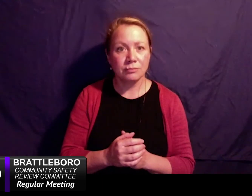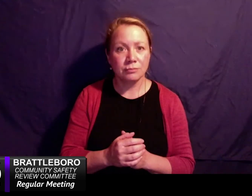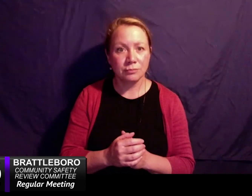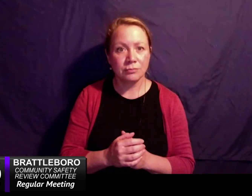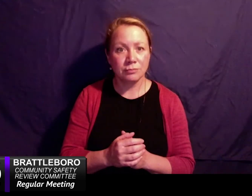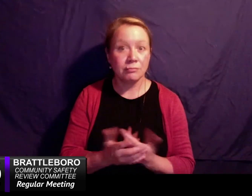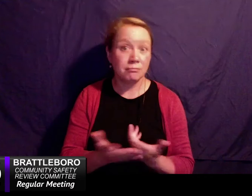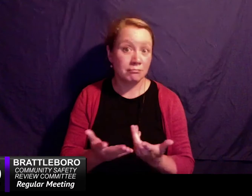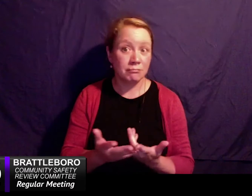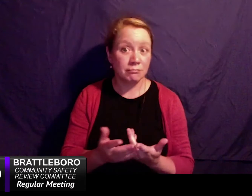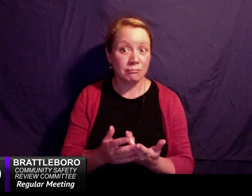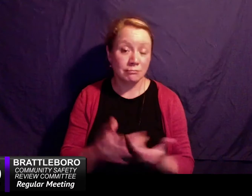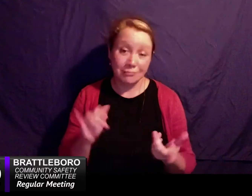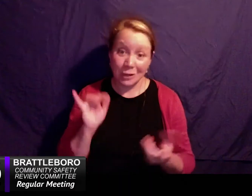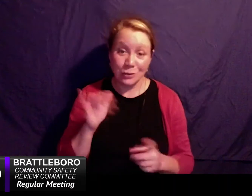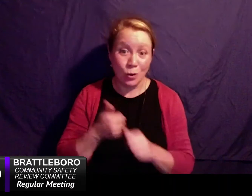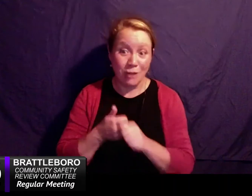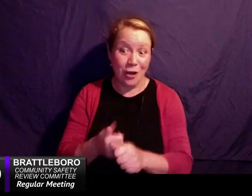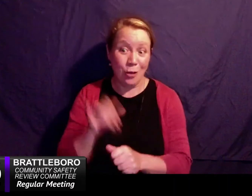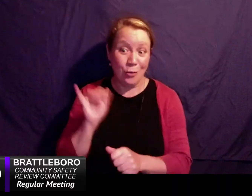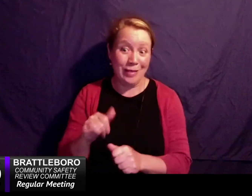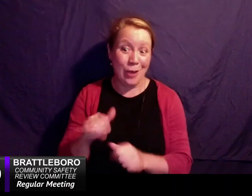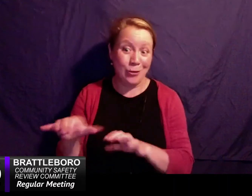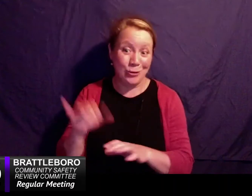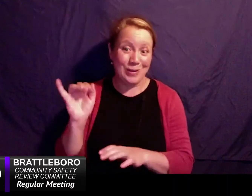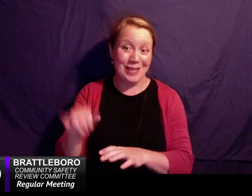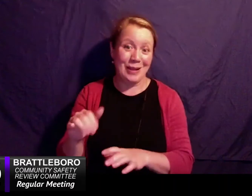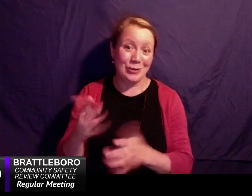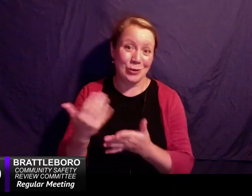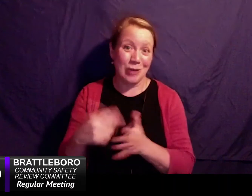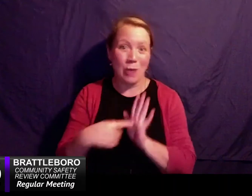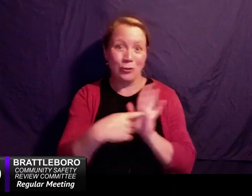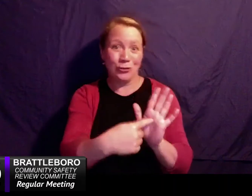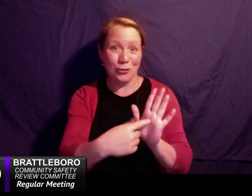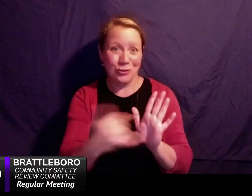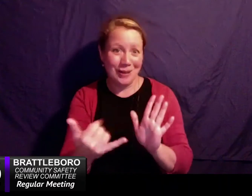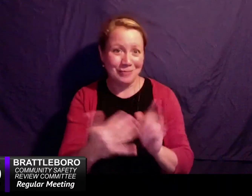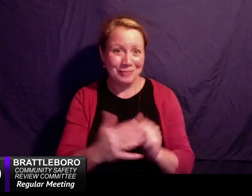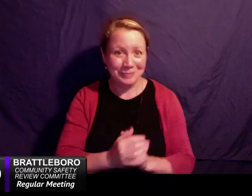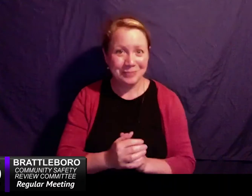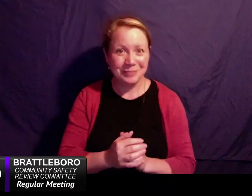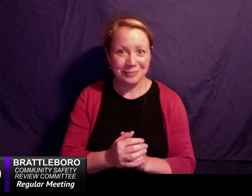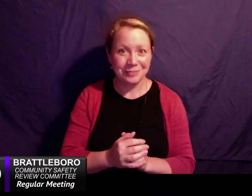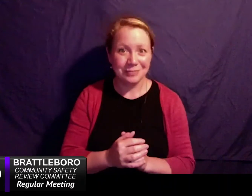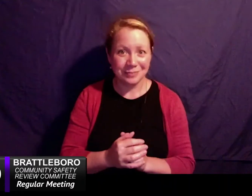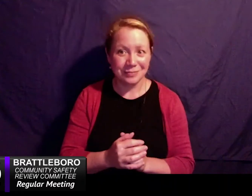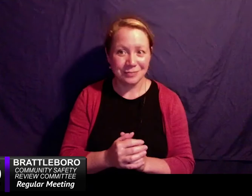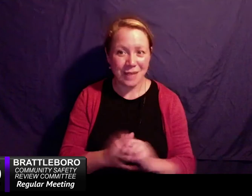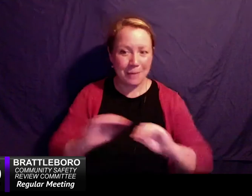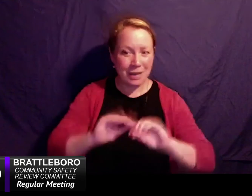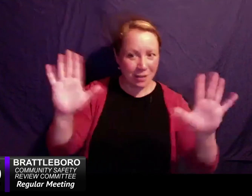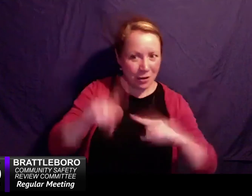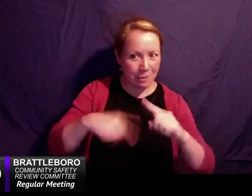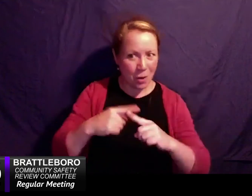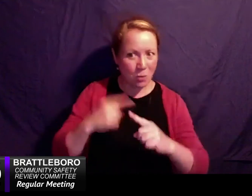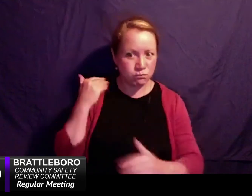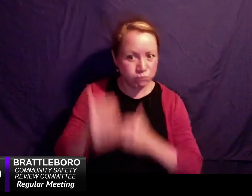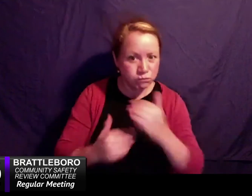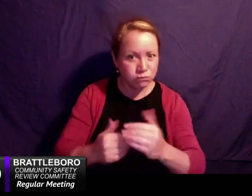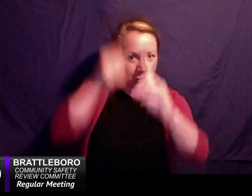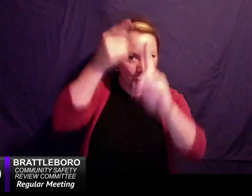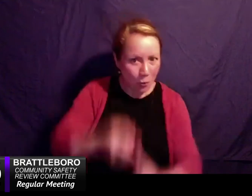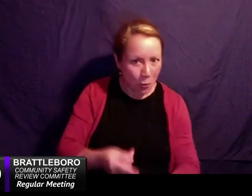that's what we're doing. It's going to be helpful to just ground in that together and be clear about what our goals are